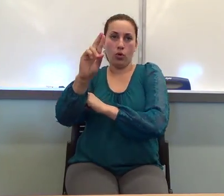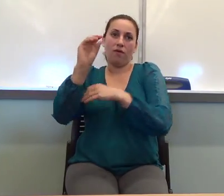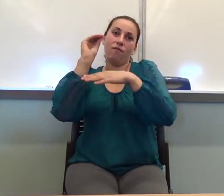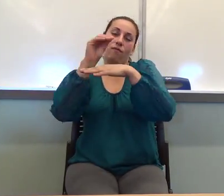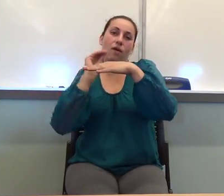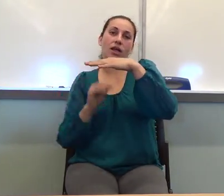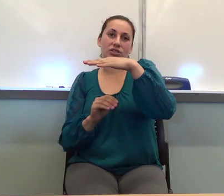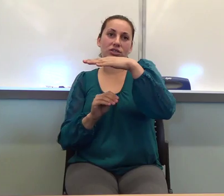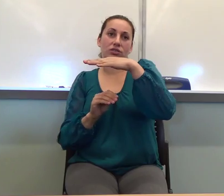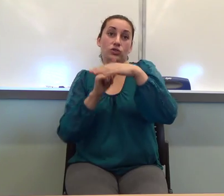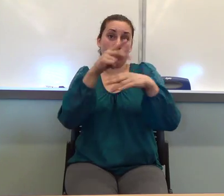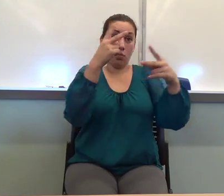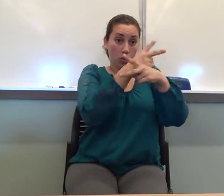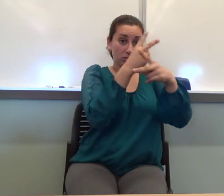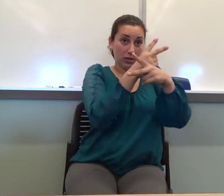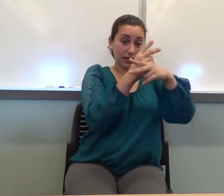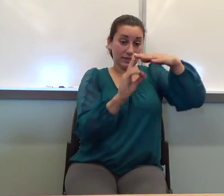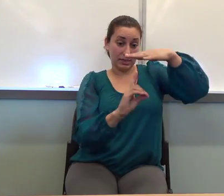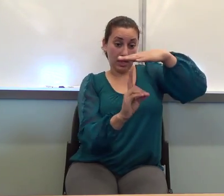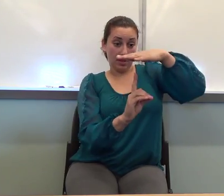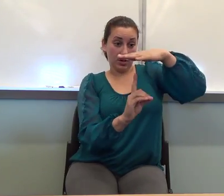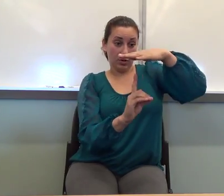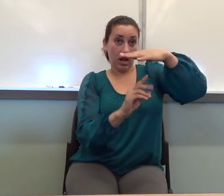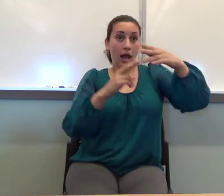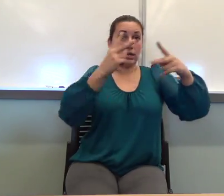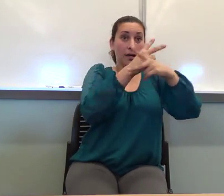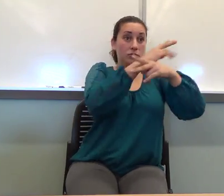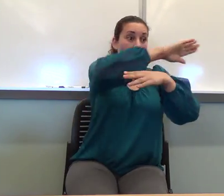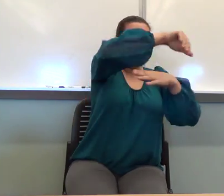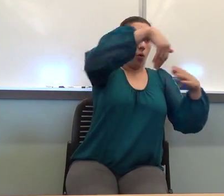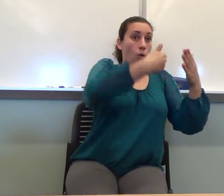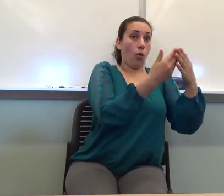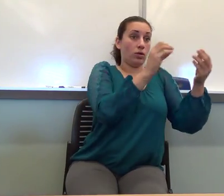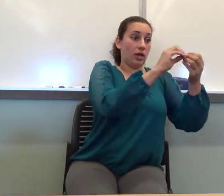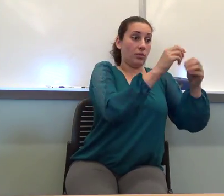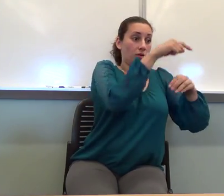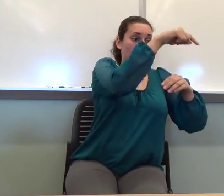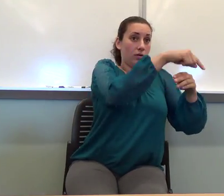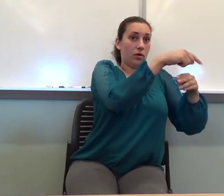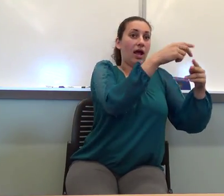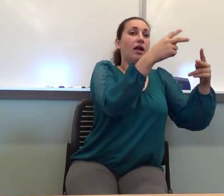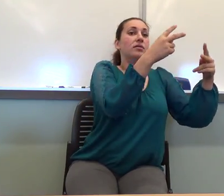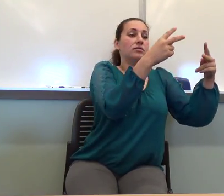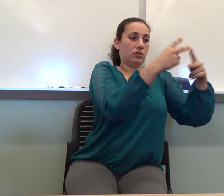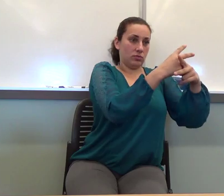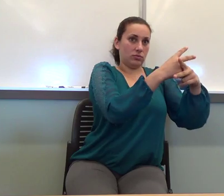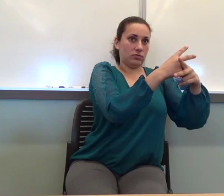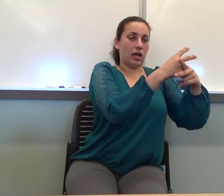So you multiply denominator times whole number, and then add the numerator, so you get 84/5.